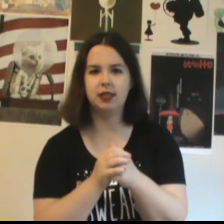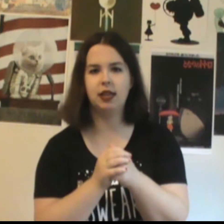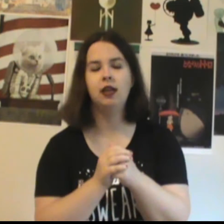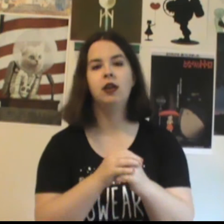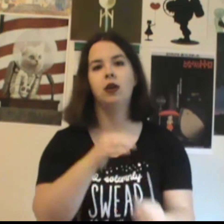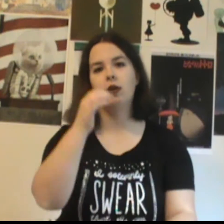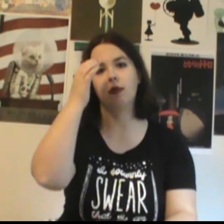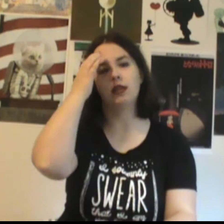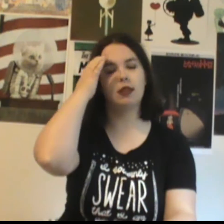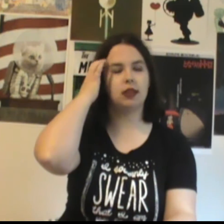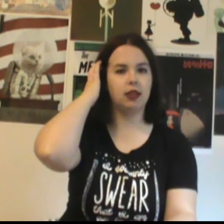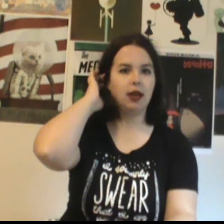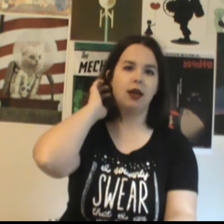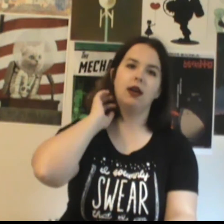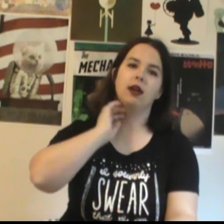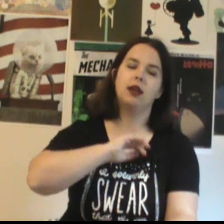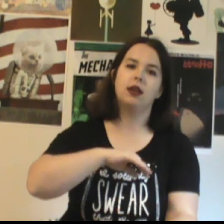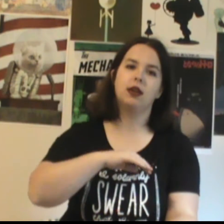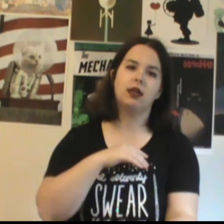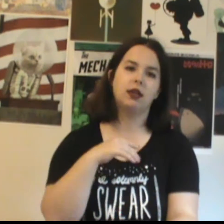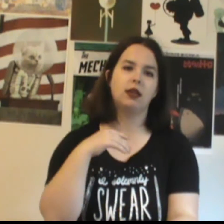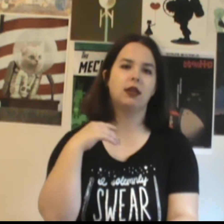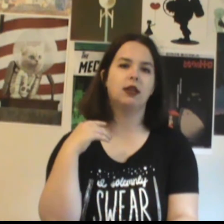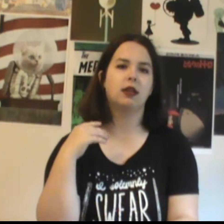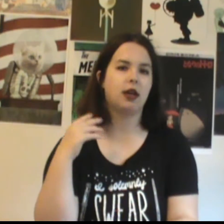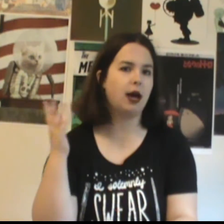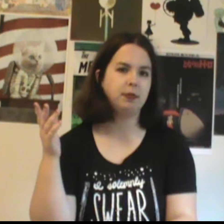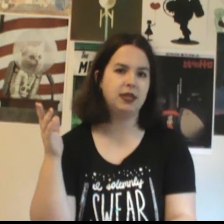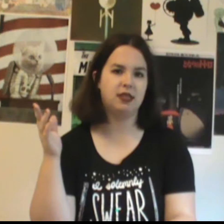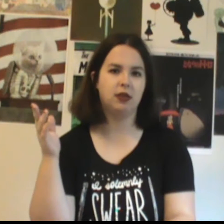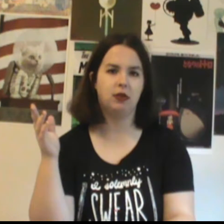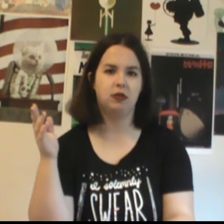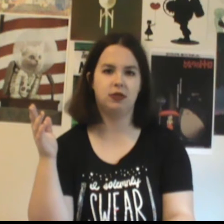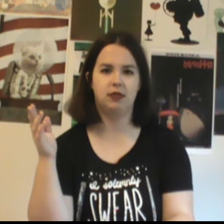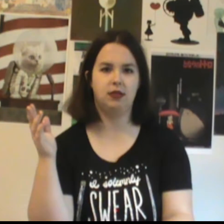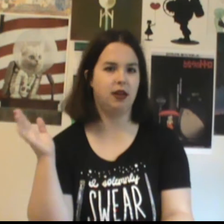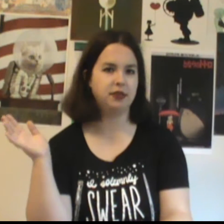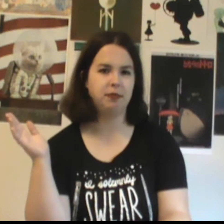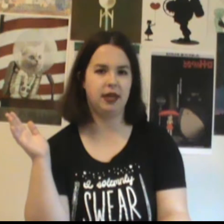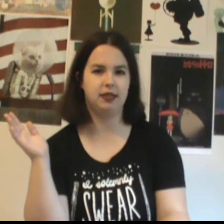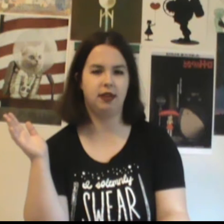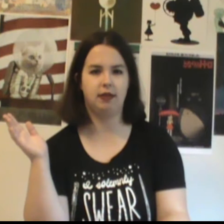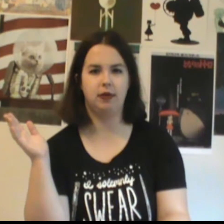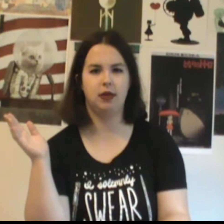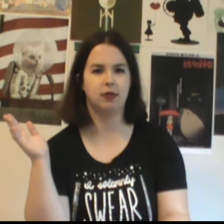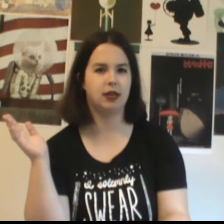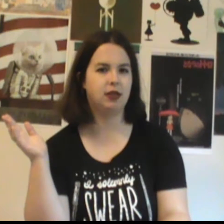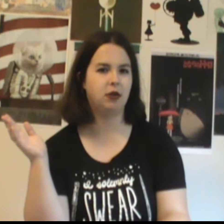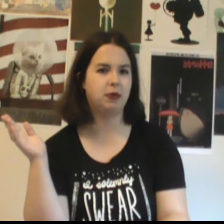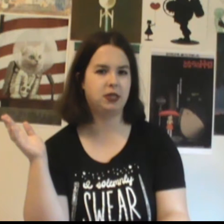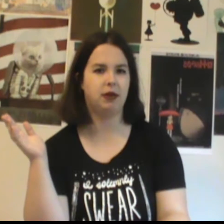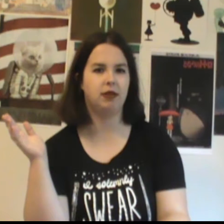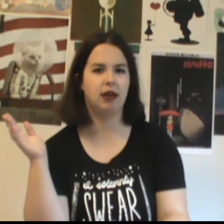see, with the cop sister who's done some bad stuff that we don't really know much about